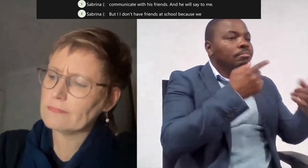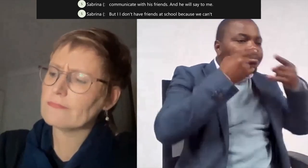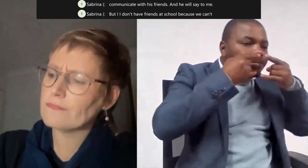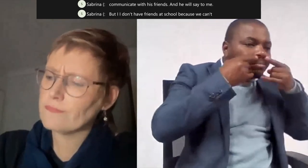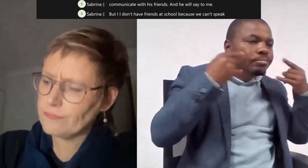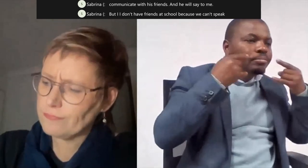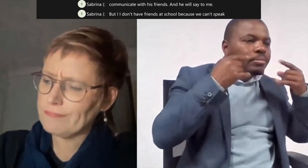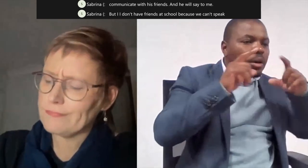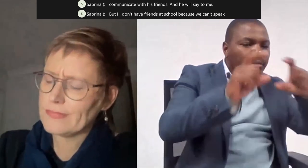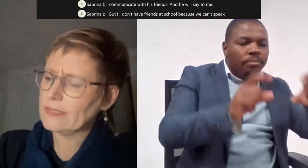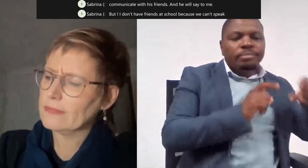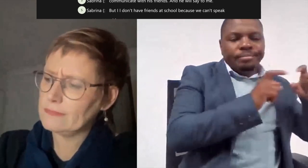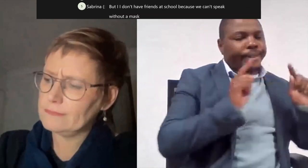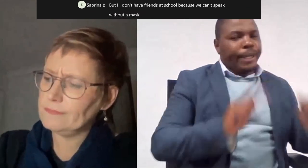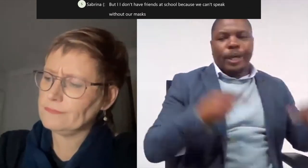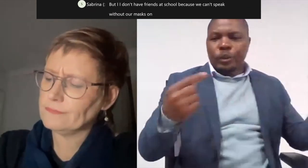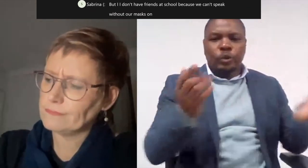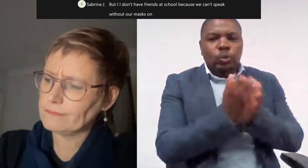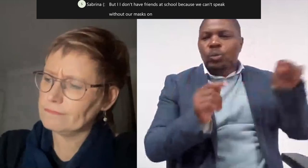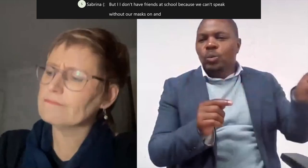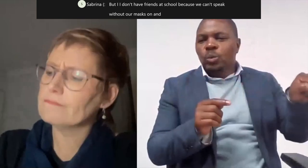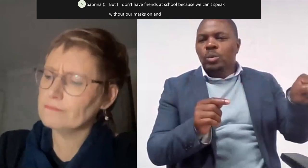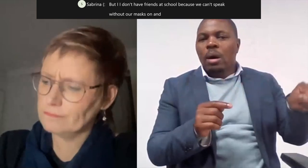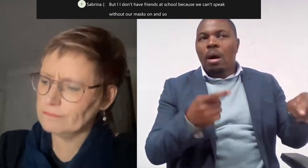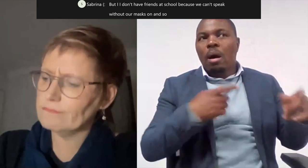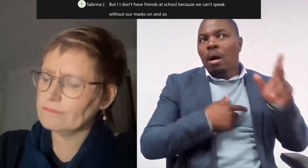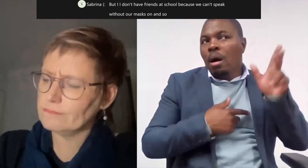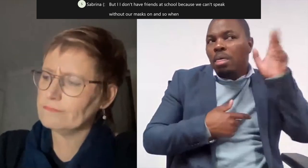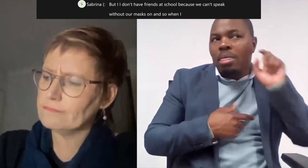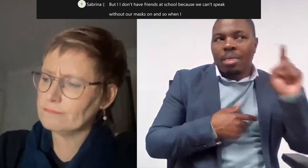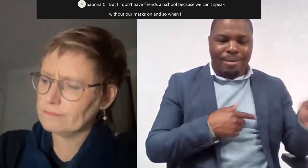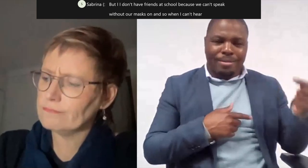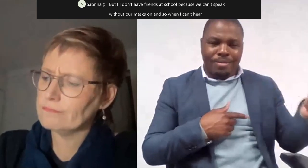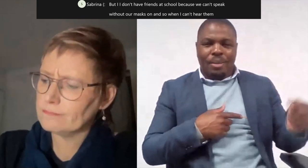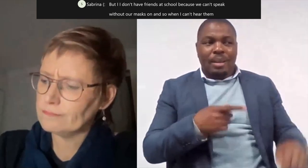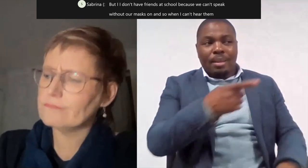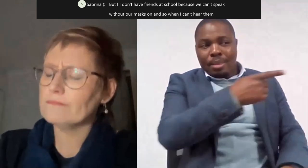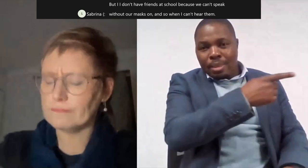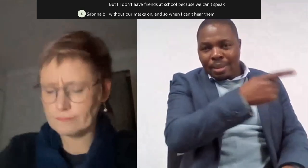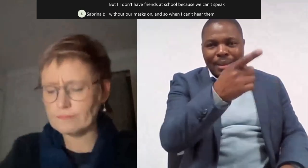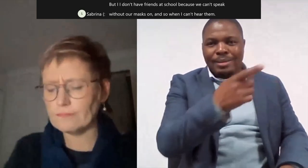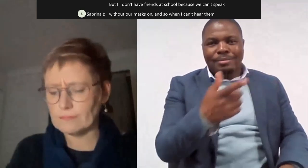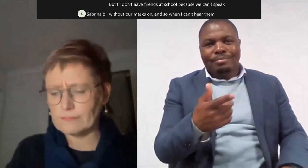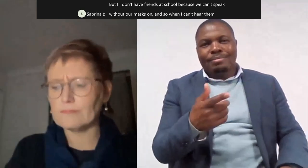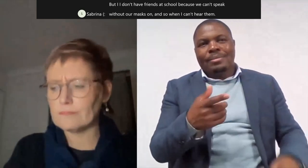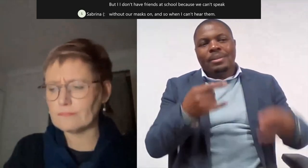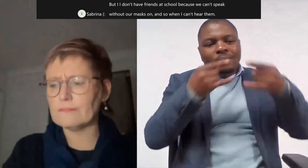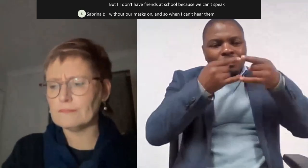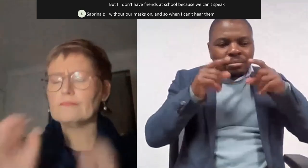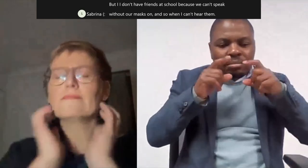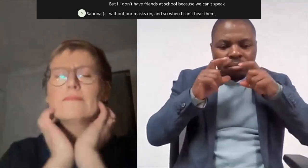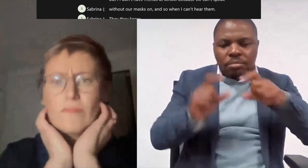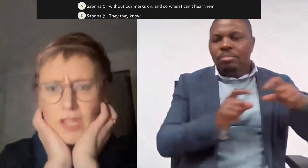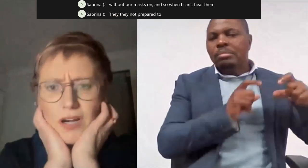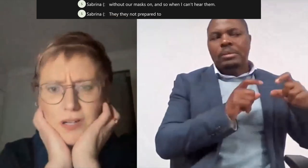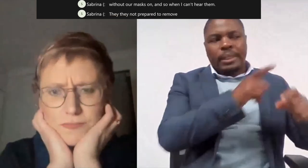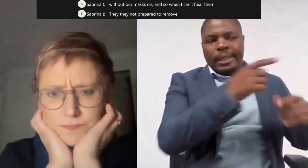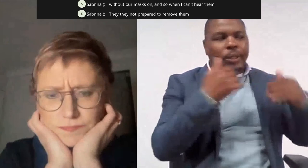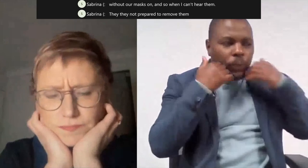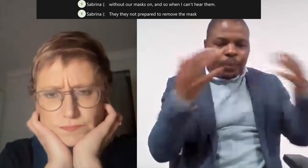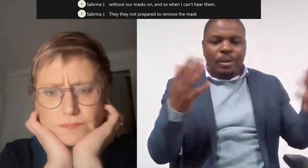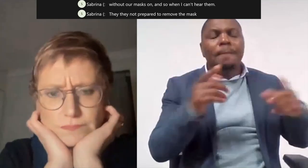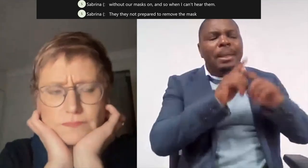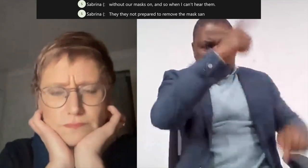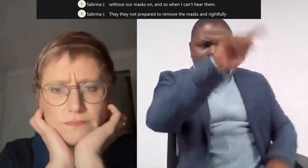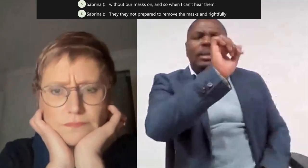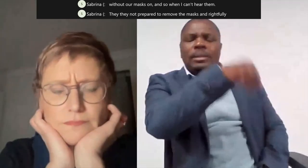on. And so when I can't hear them, they're not prepared to remove the masks, and rightfully so. Yeah. But